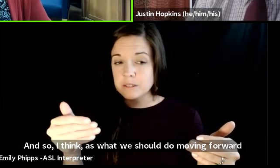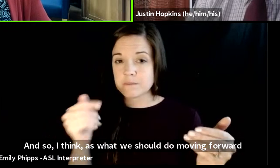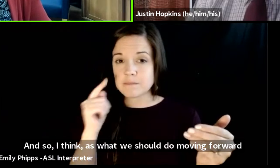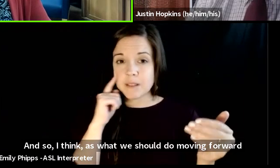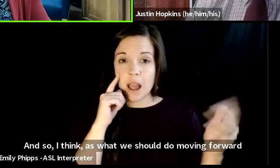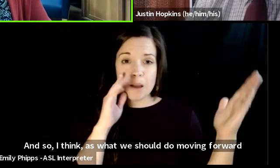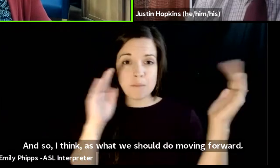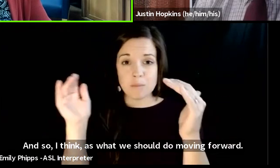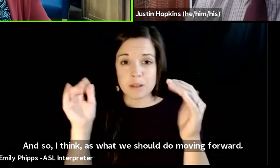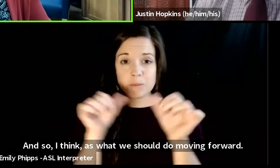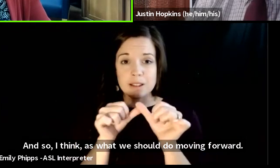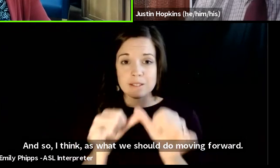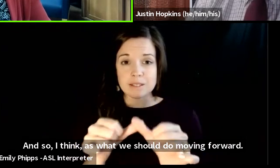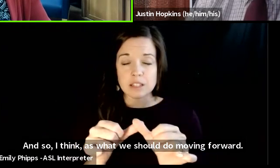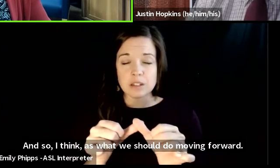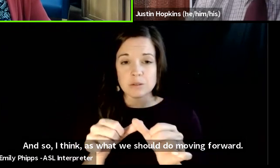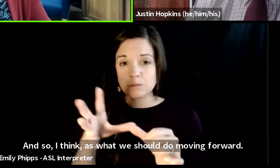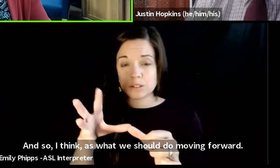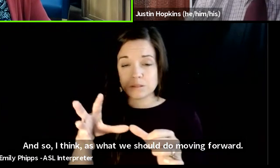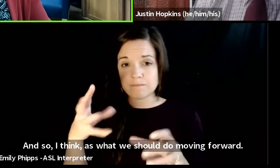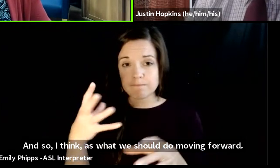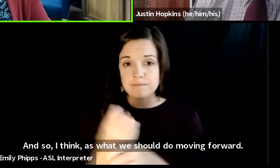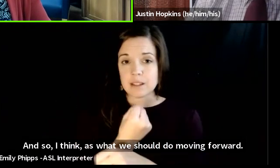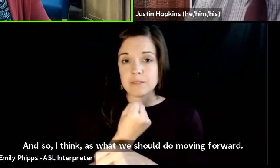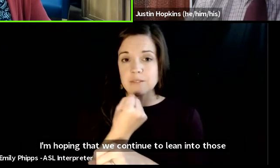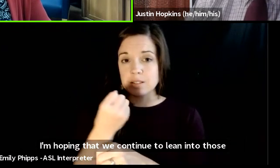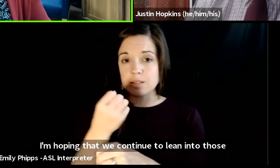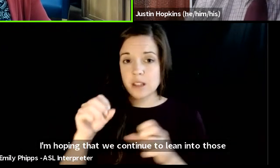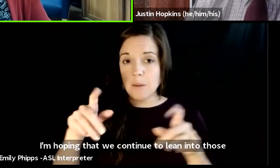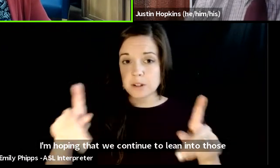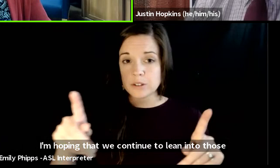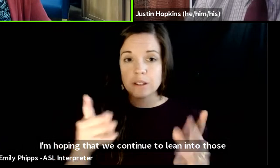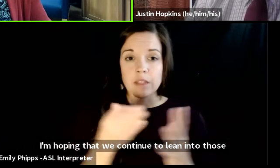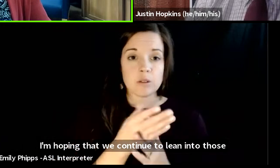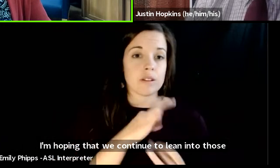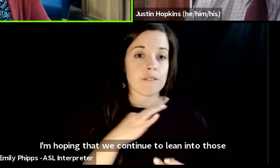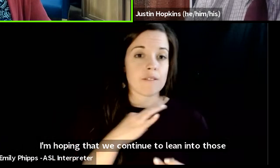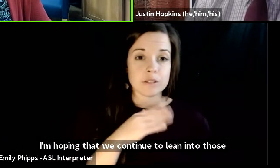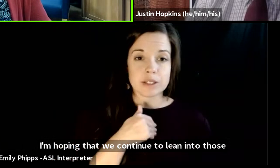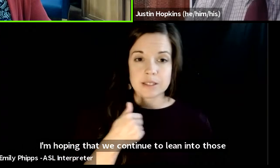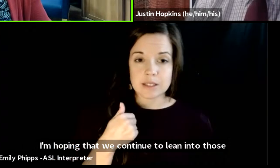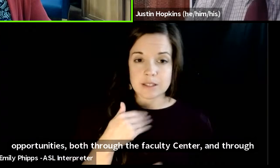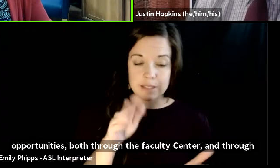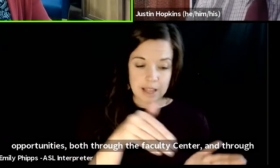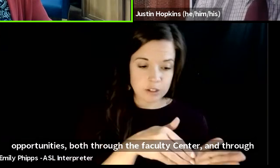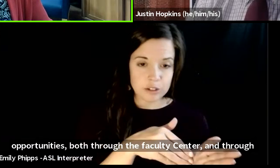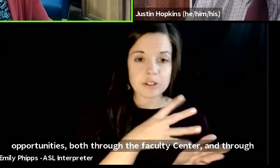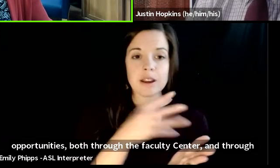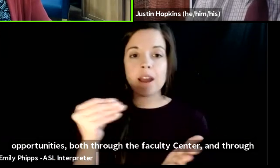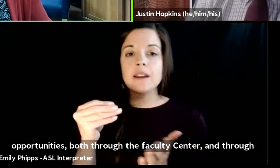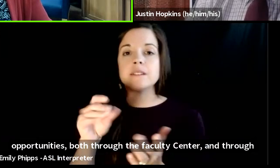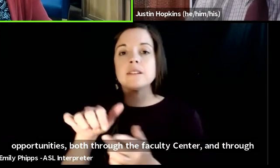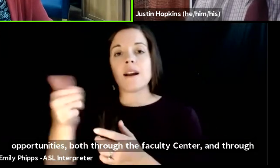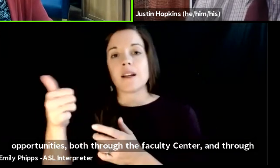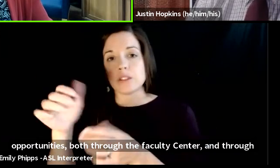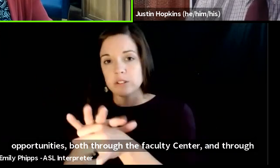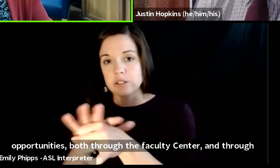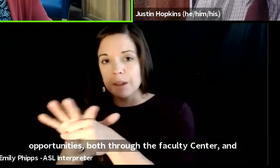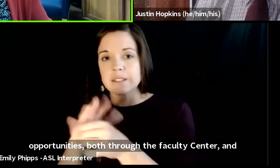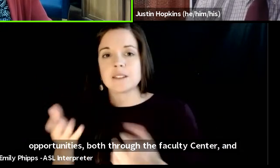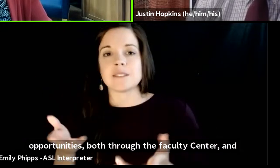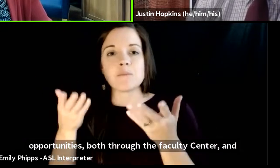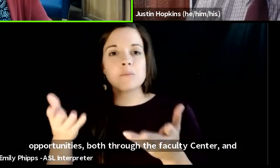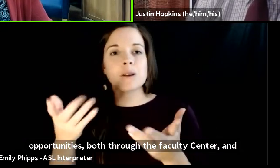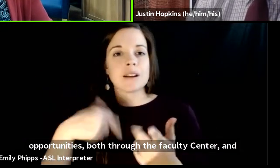hoping that we continue to lean into those opportunities, both through the faculty center and through other spaces that bring us together